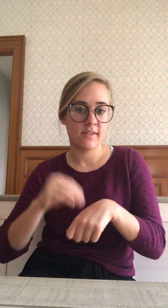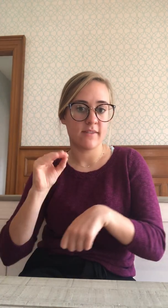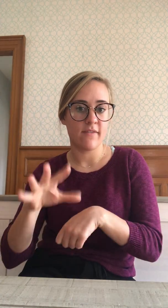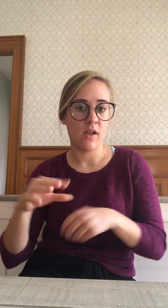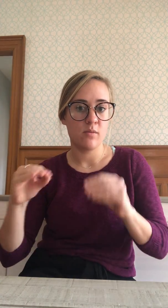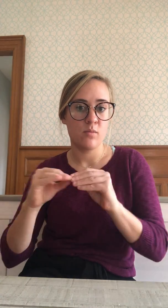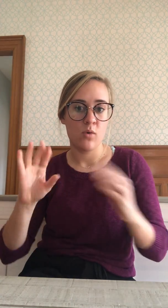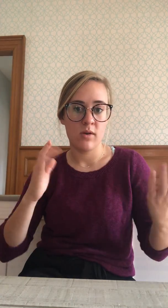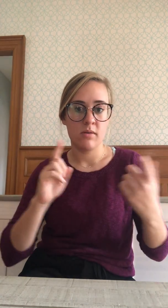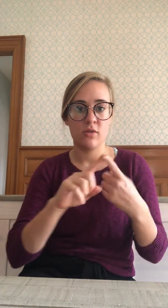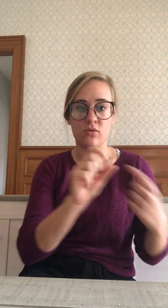degree than the other half.